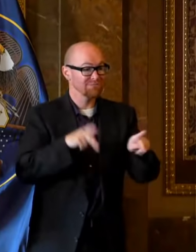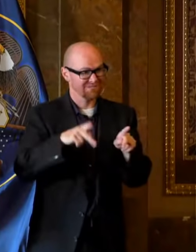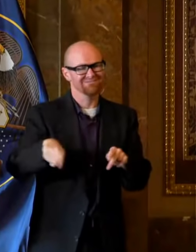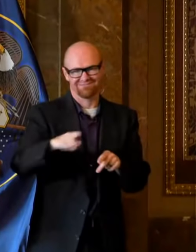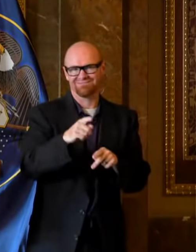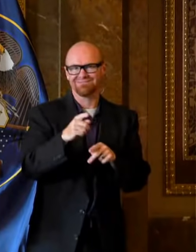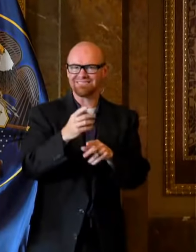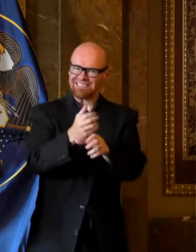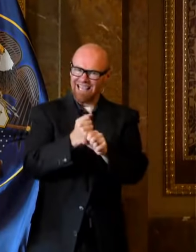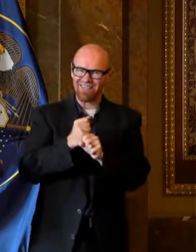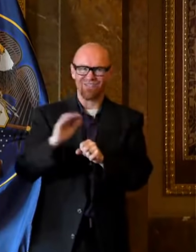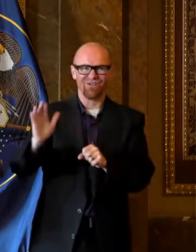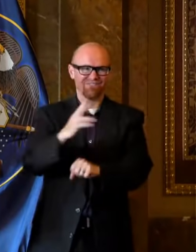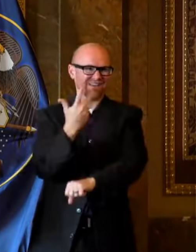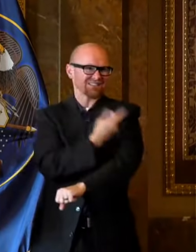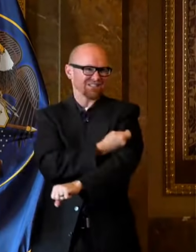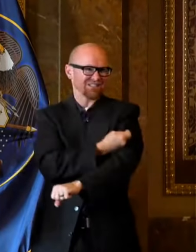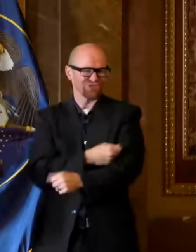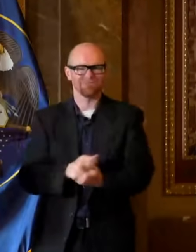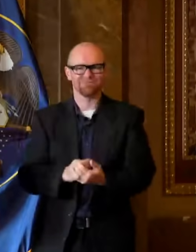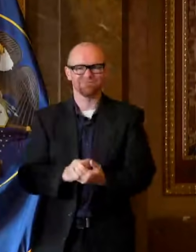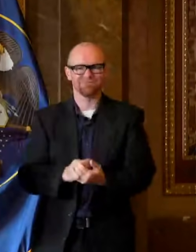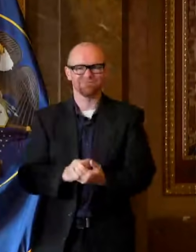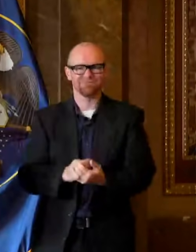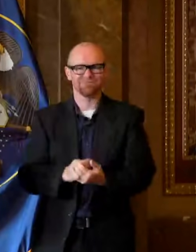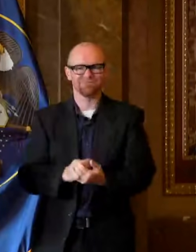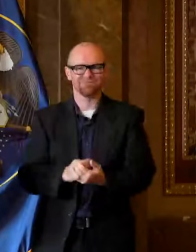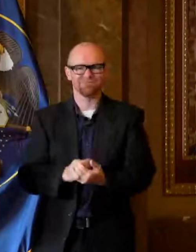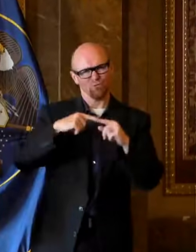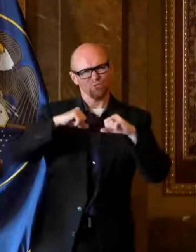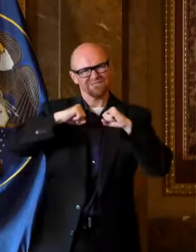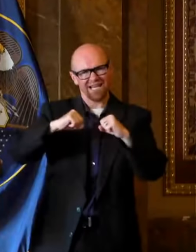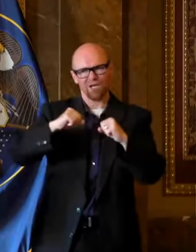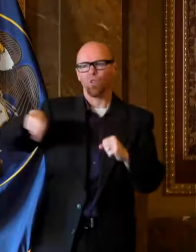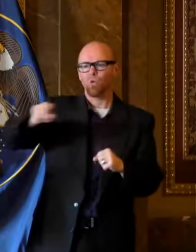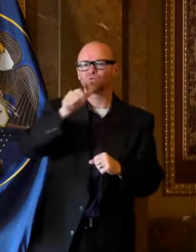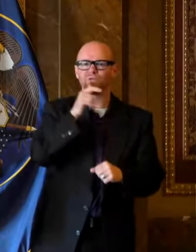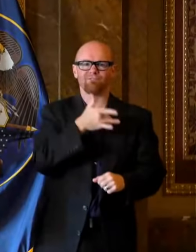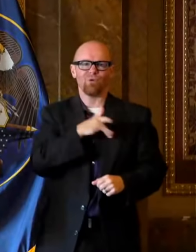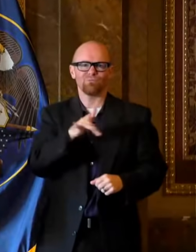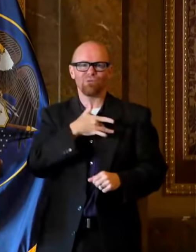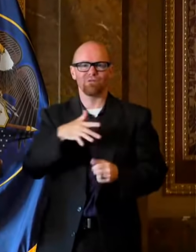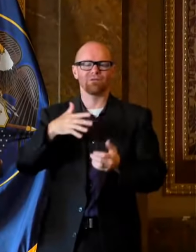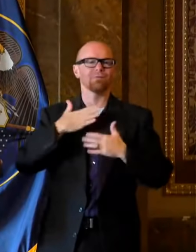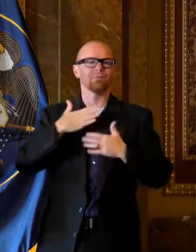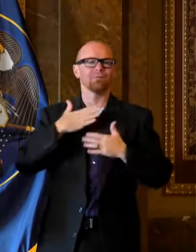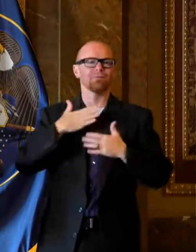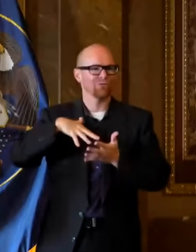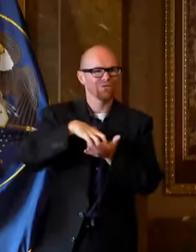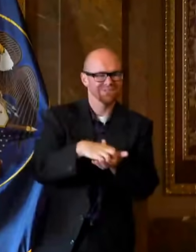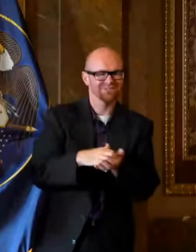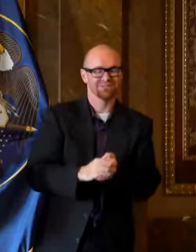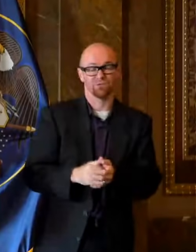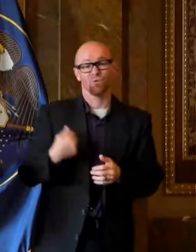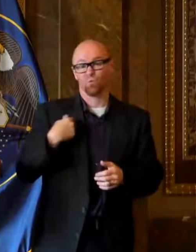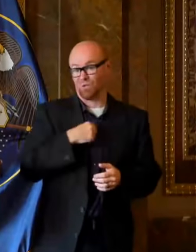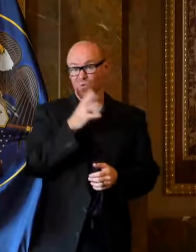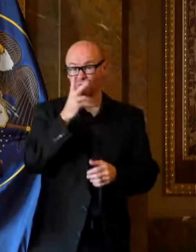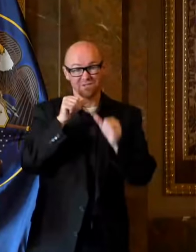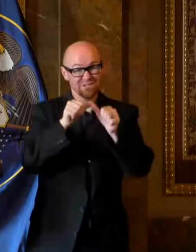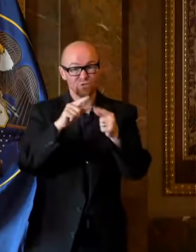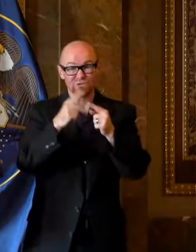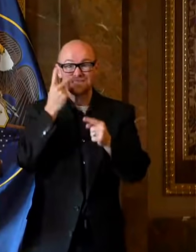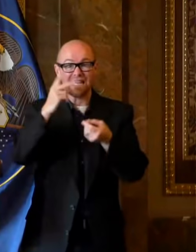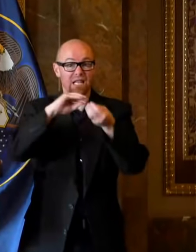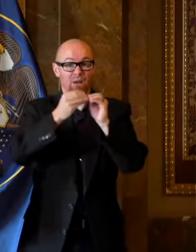slow the spread, and especially the most vulnerable. So we'll see those numbers go up,